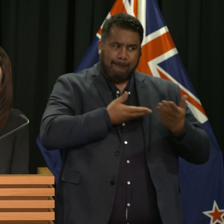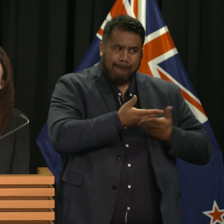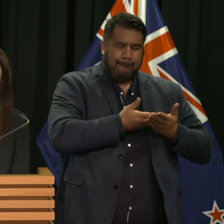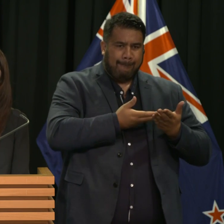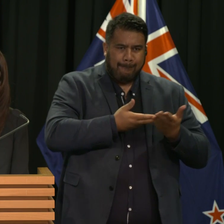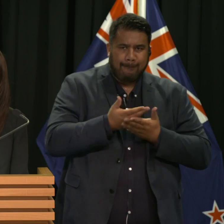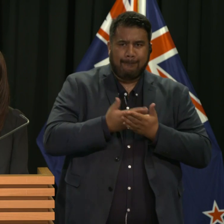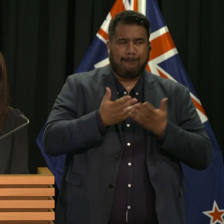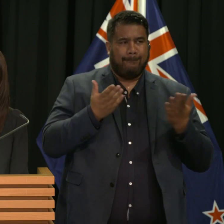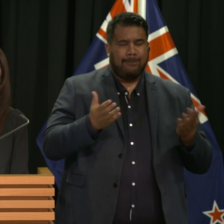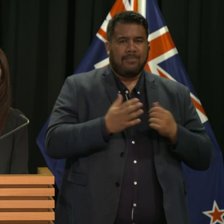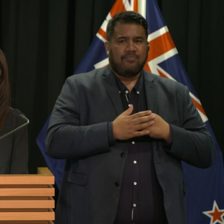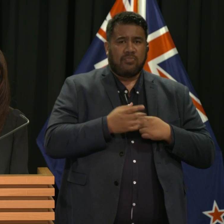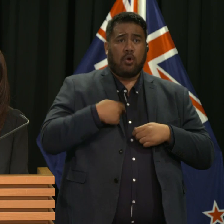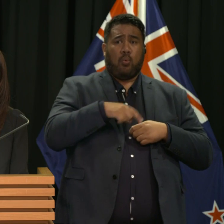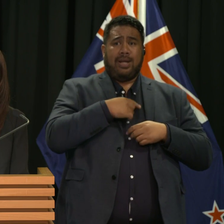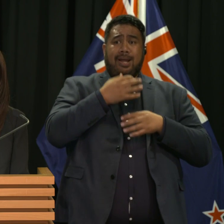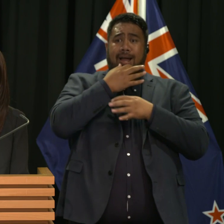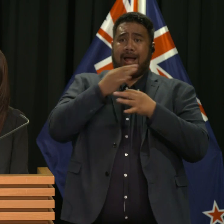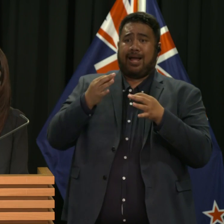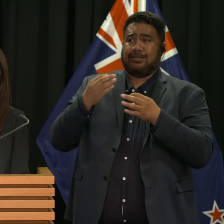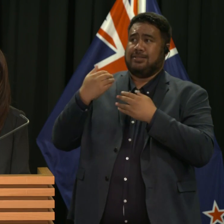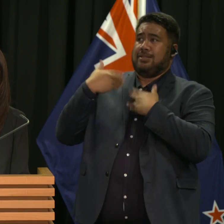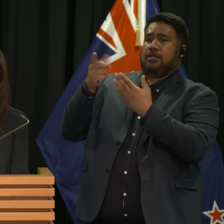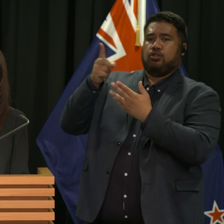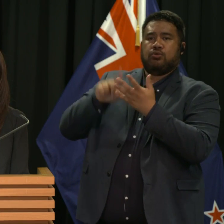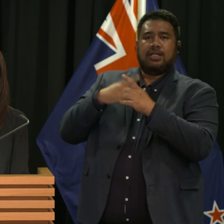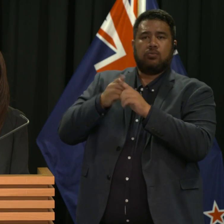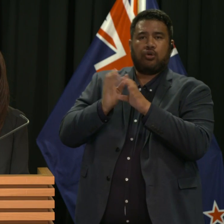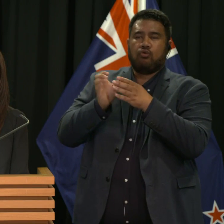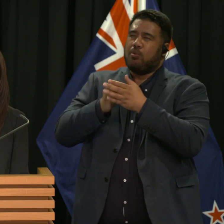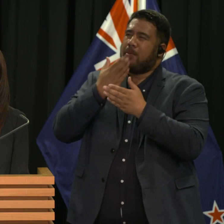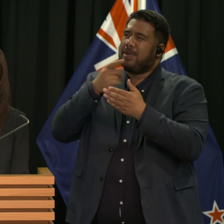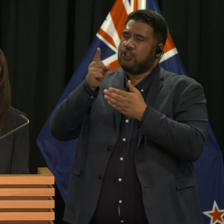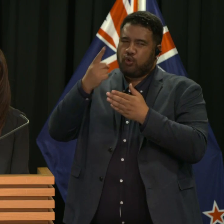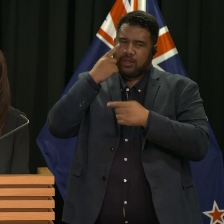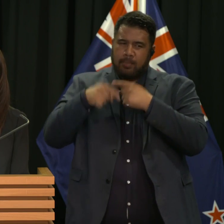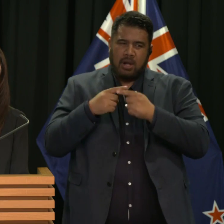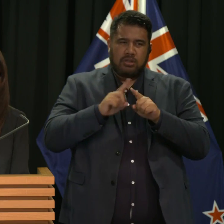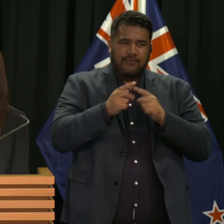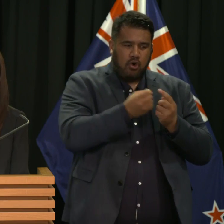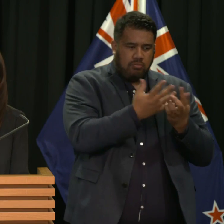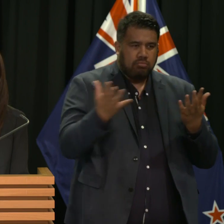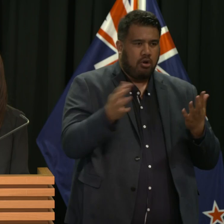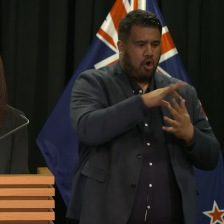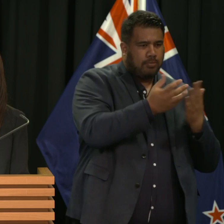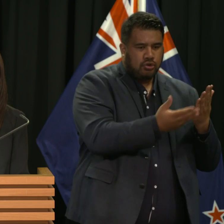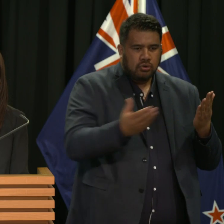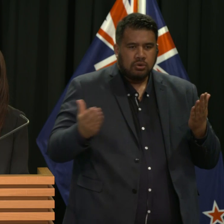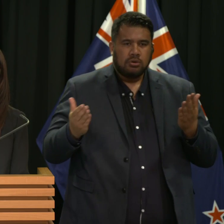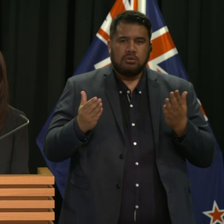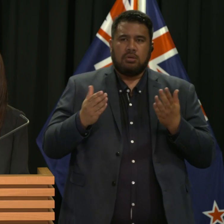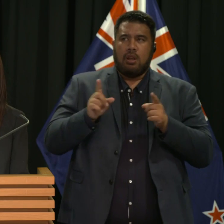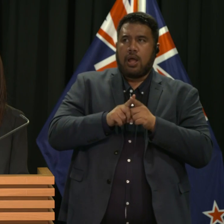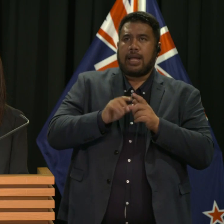of course, we were the ones that asked the tax working group to consider options around then putting whatever revenue from it was generated